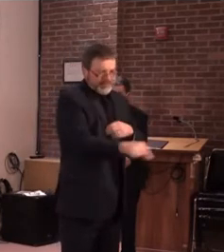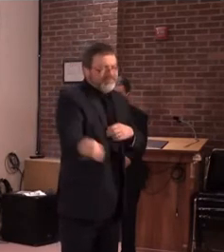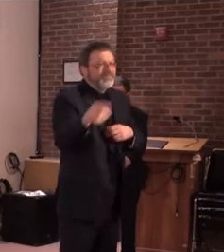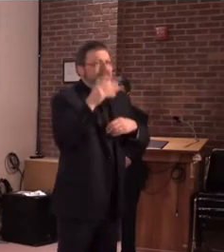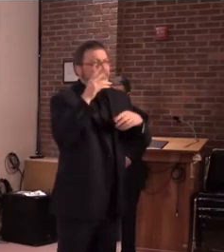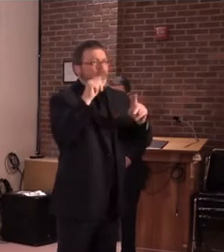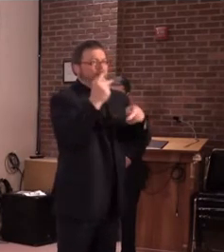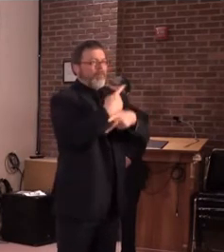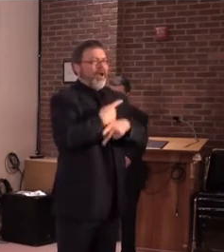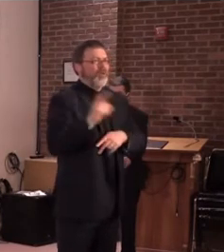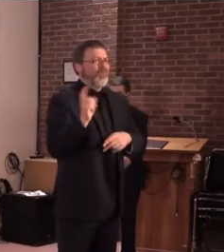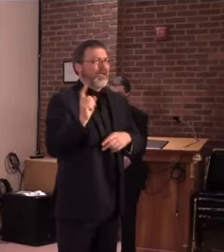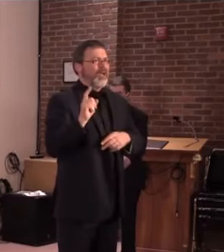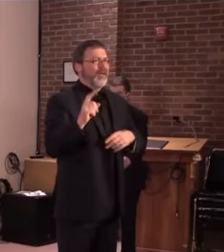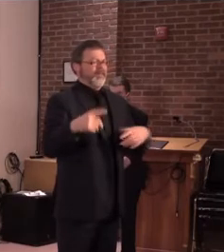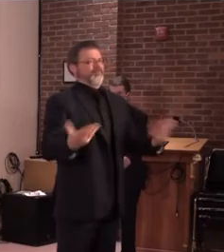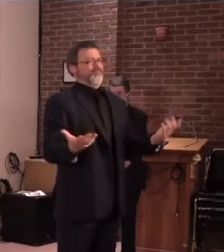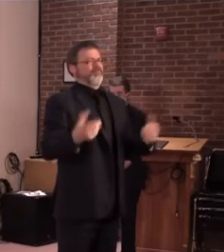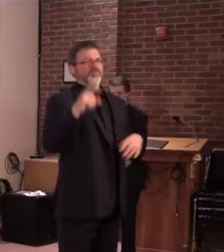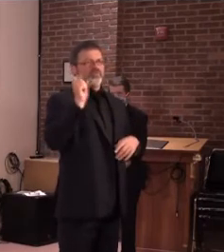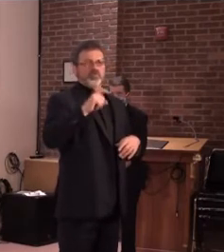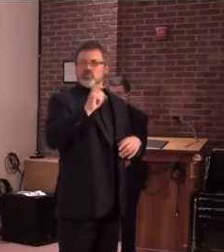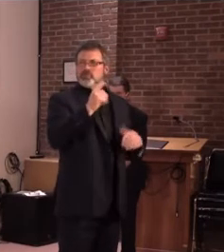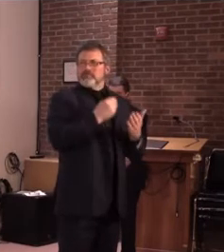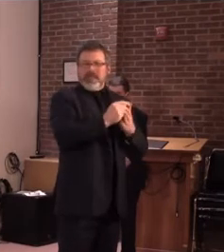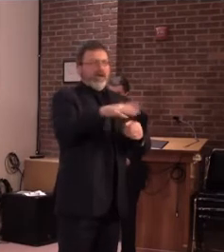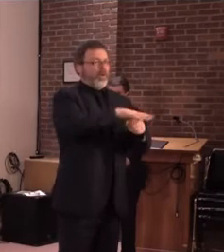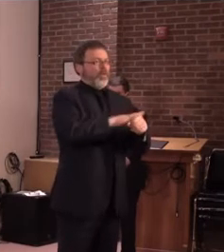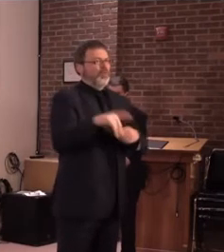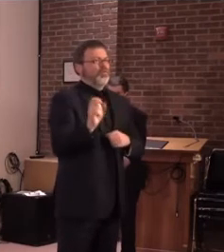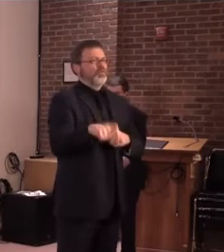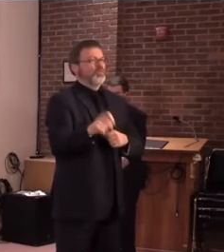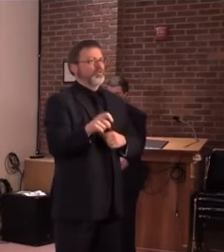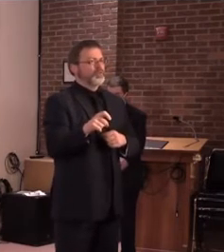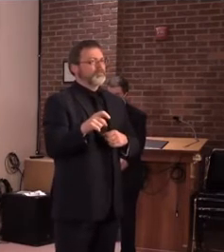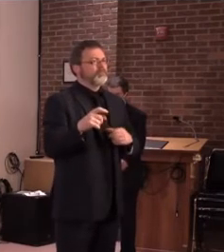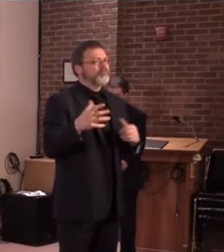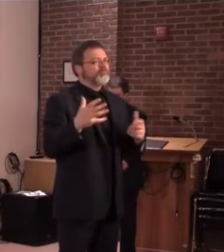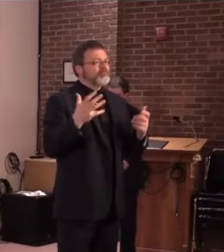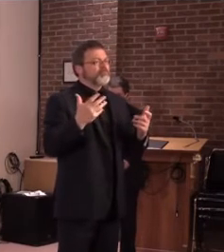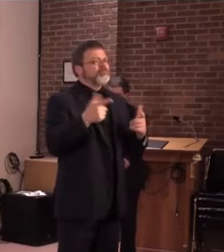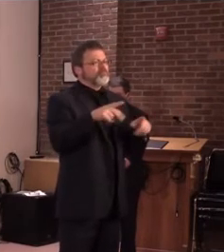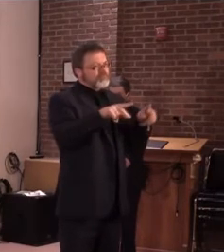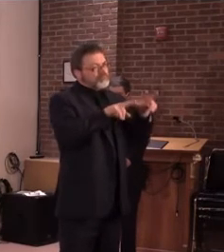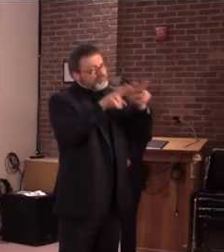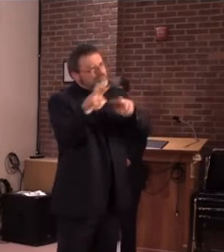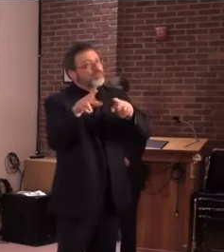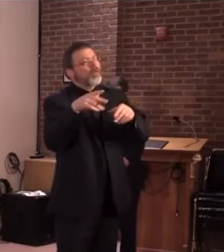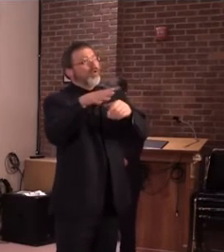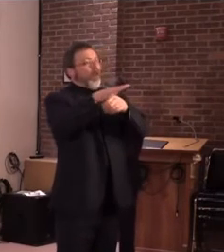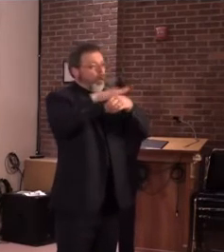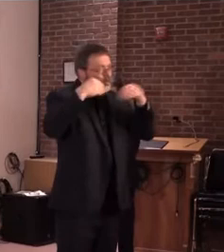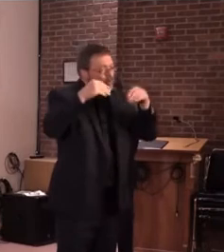it may not be in your Dollar Generals, but certainly in your small stores and some of your farmers markets and at the